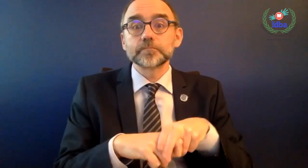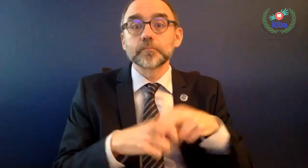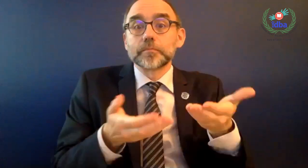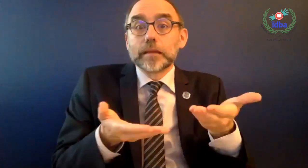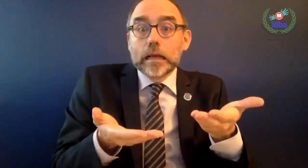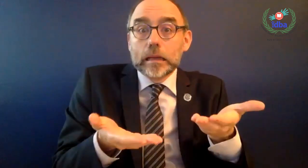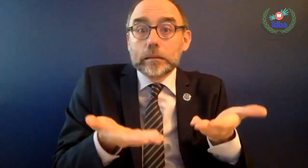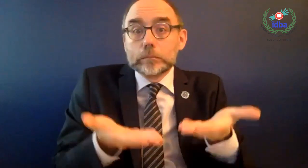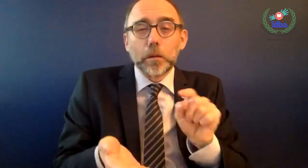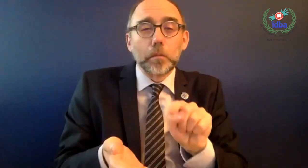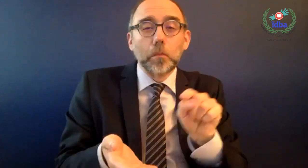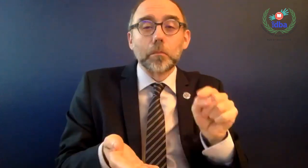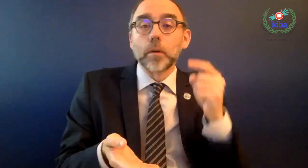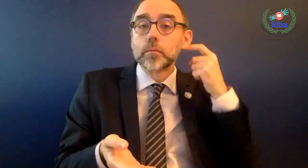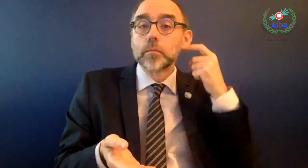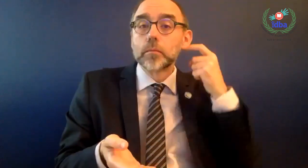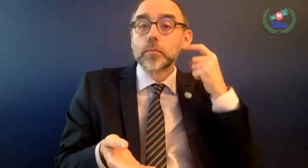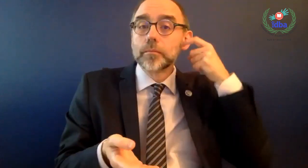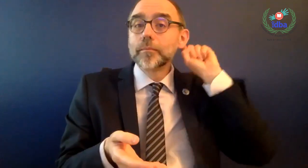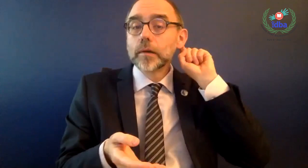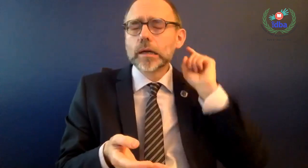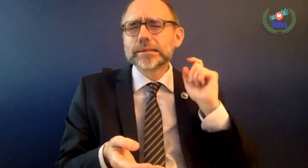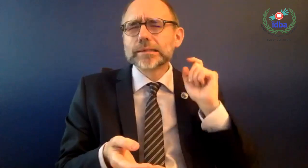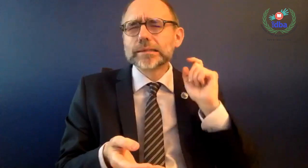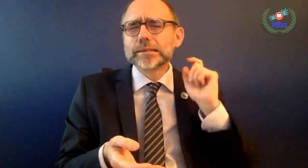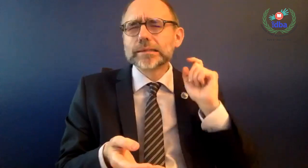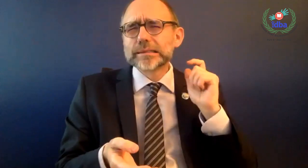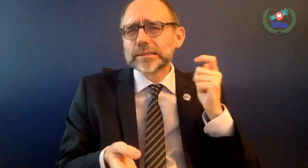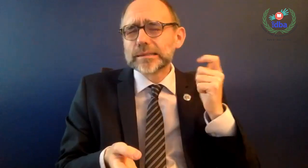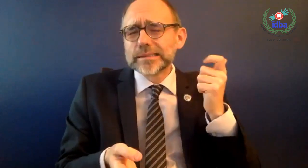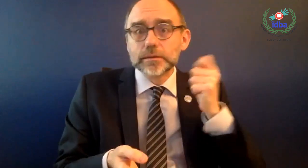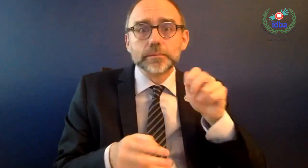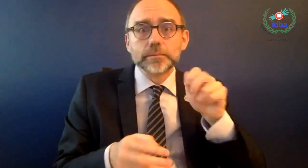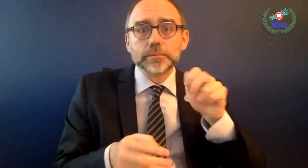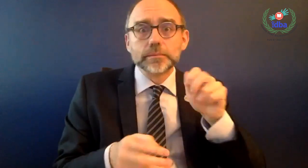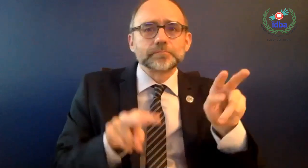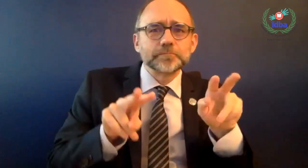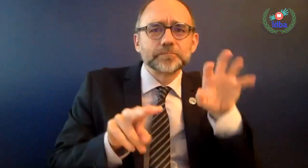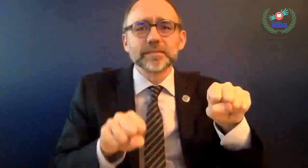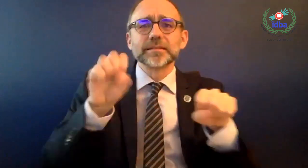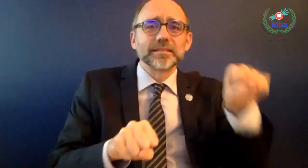sit all alone, left out. So there are some schools, and also there are some schools who